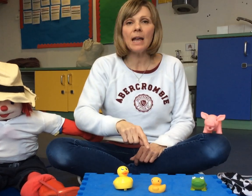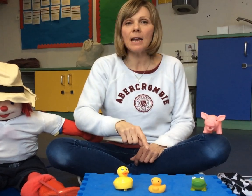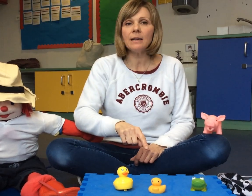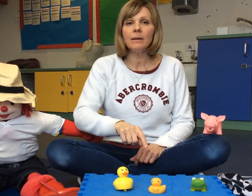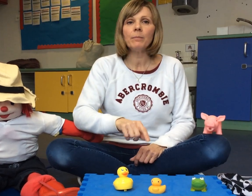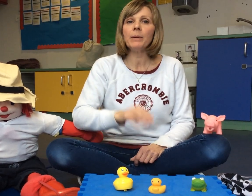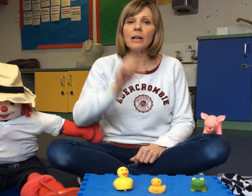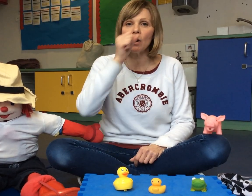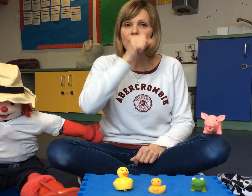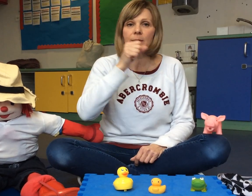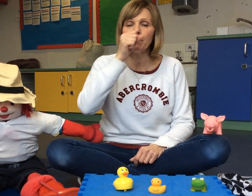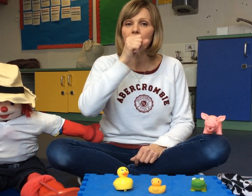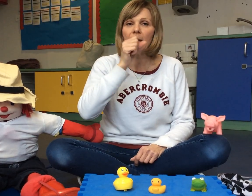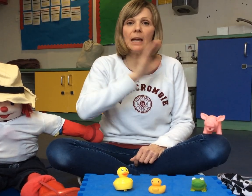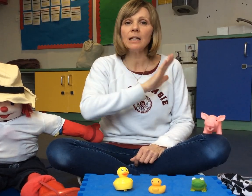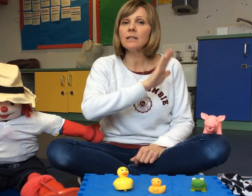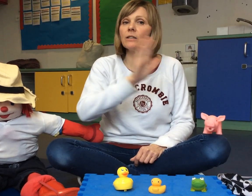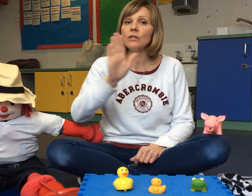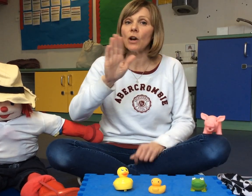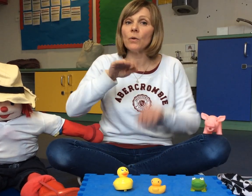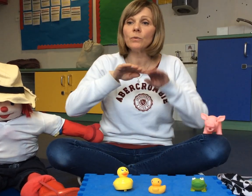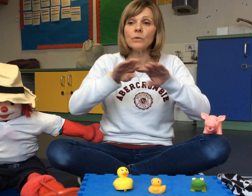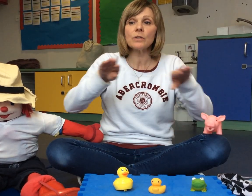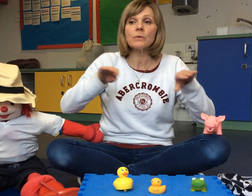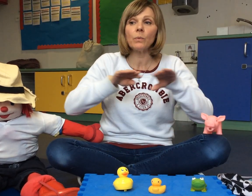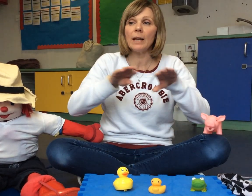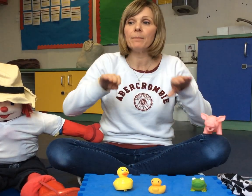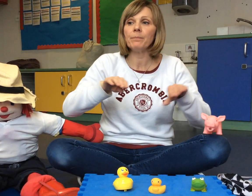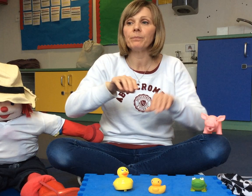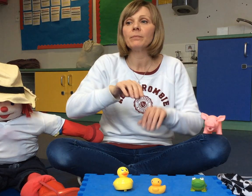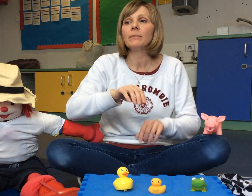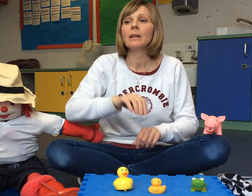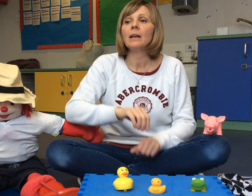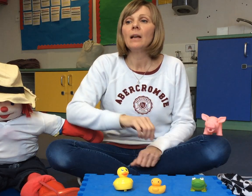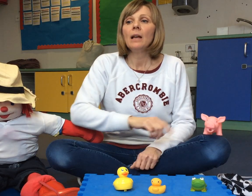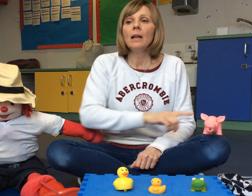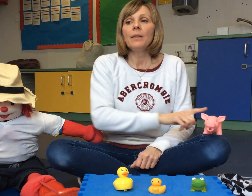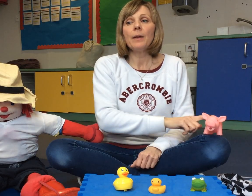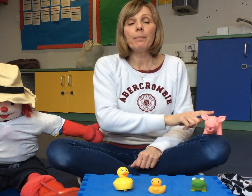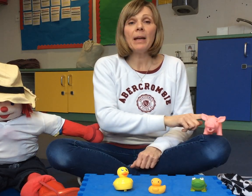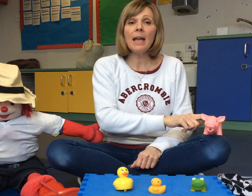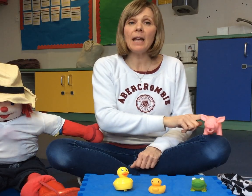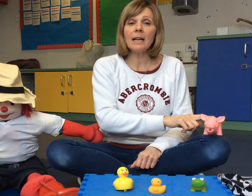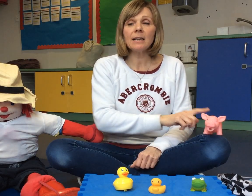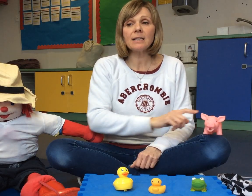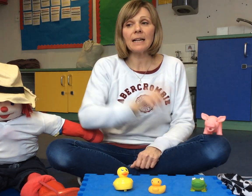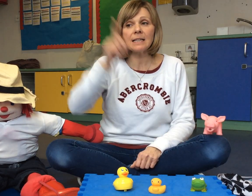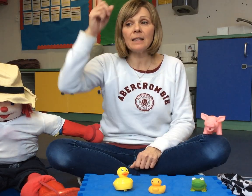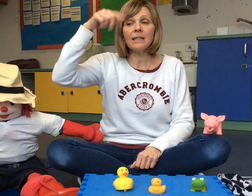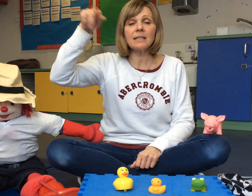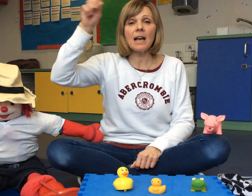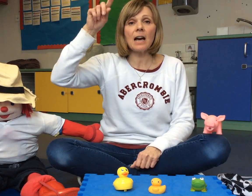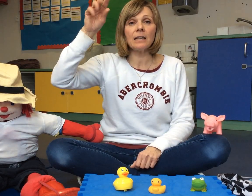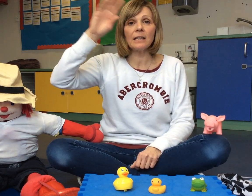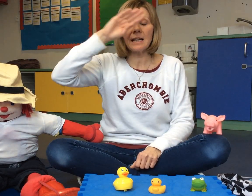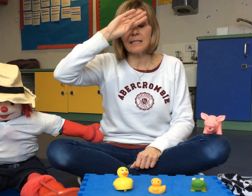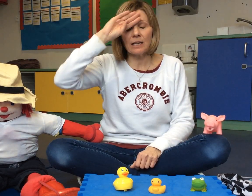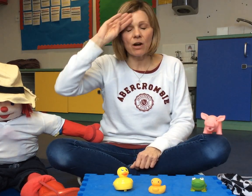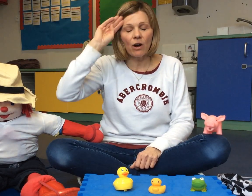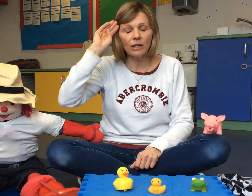in because pigs don't swim. The pig sat in the sun getting